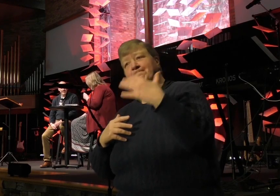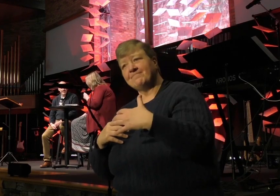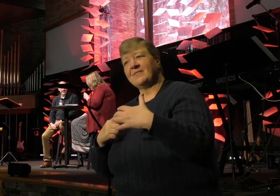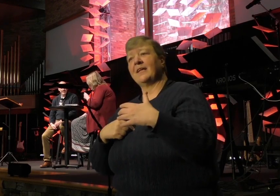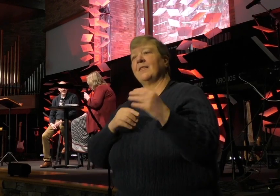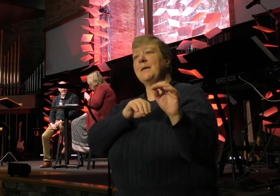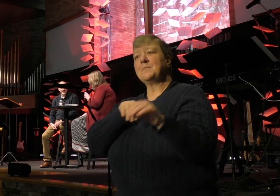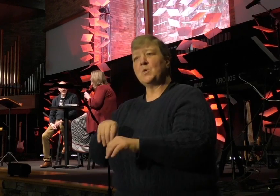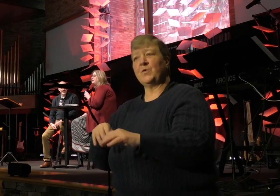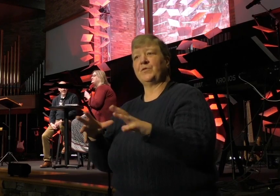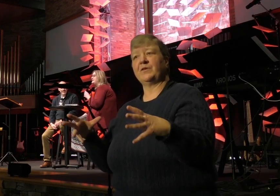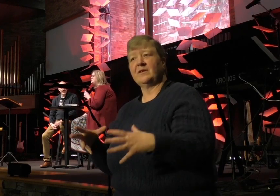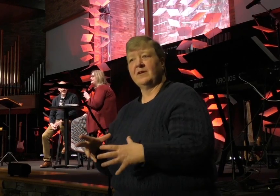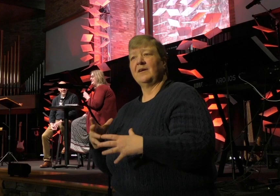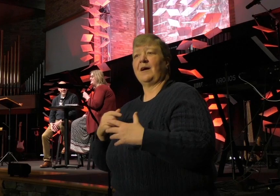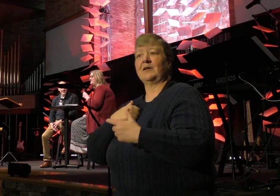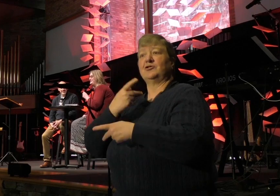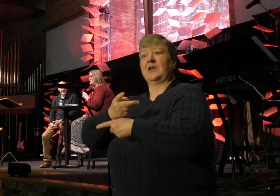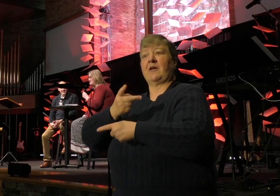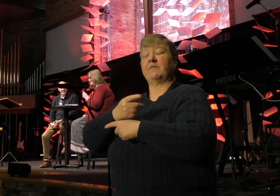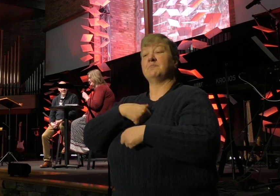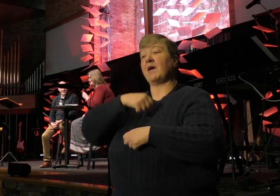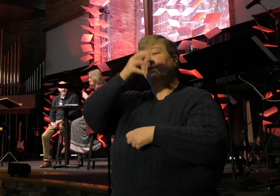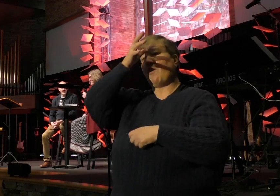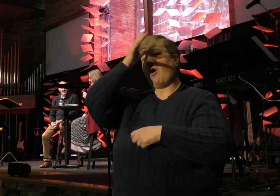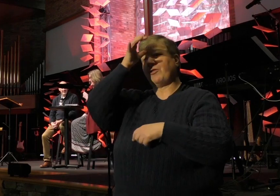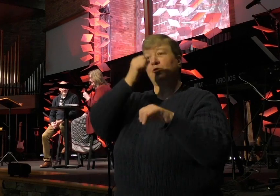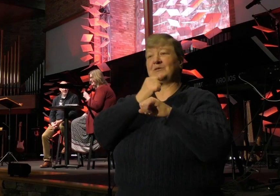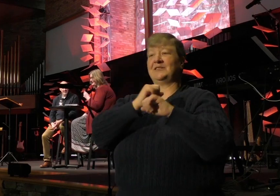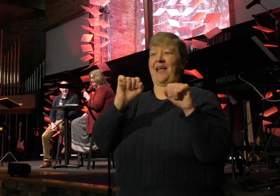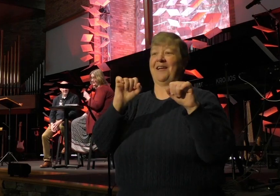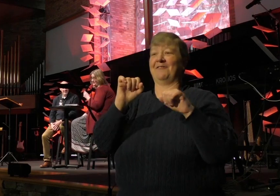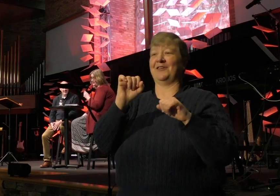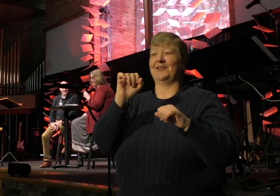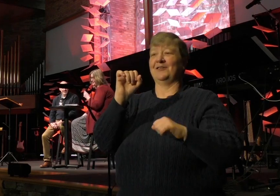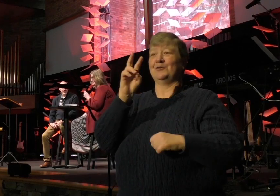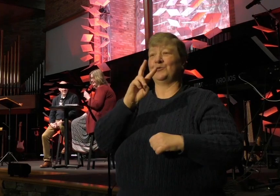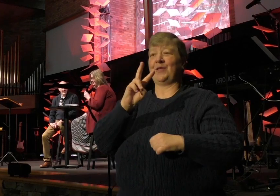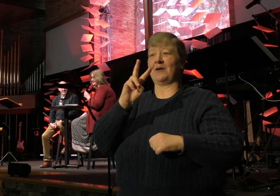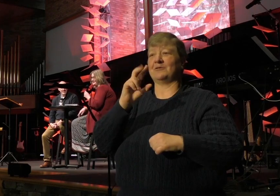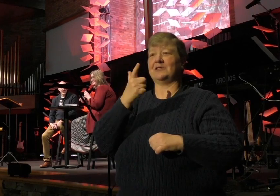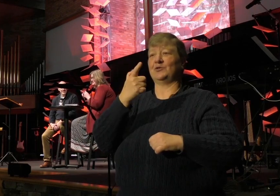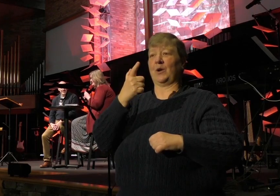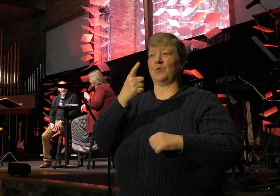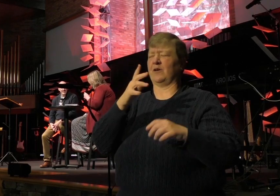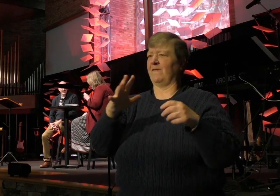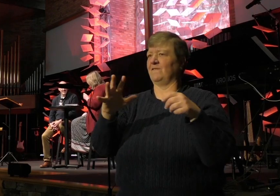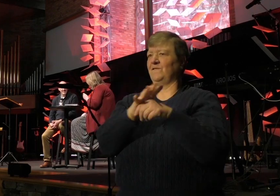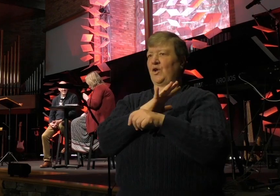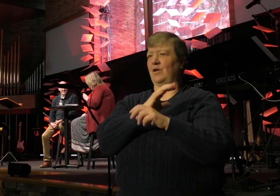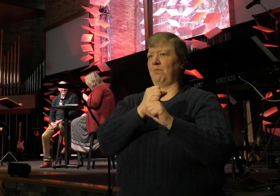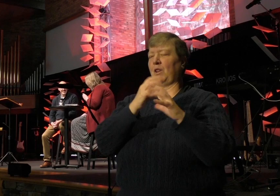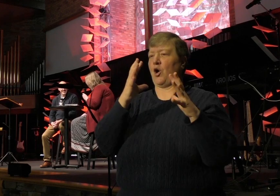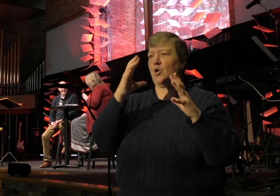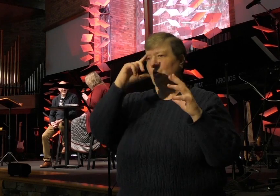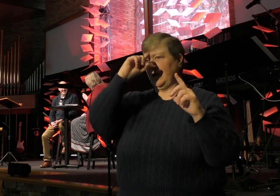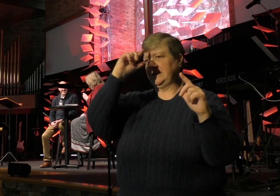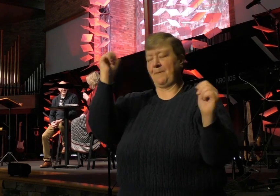of them. My dad was saved in 2021 with full-blown dementia. That's a story for another